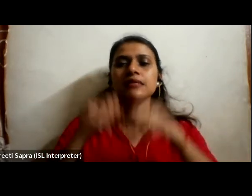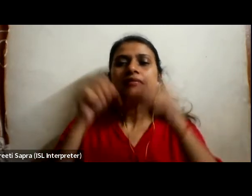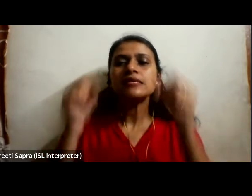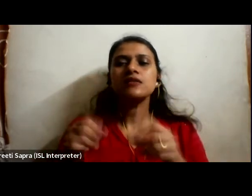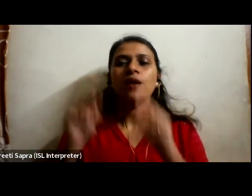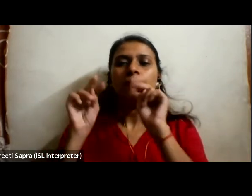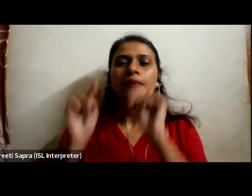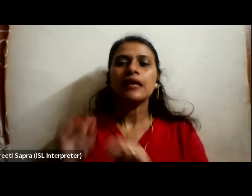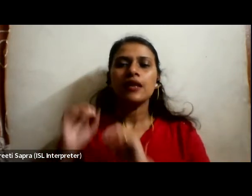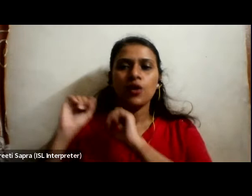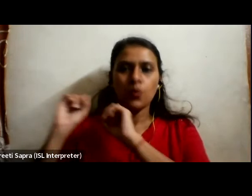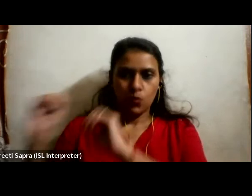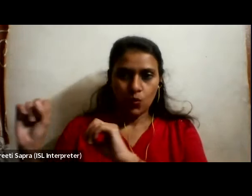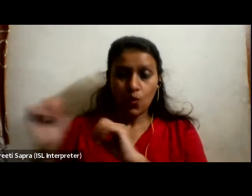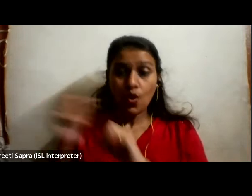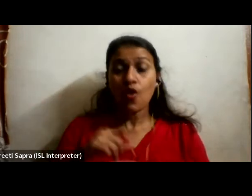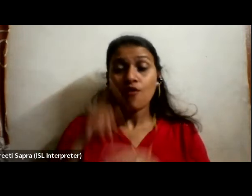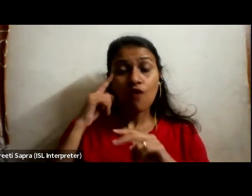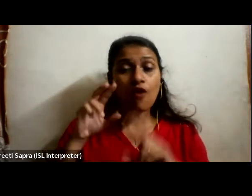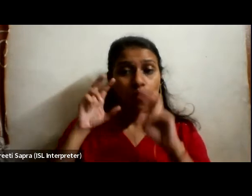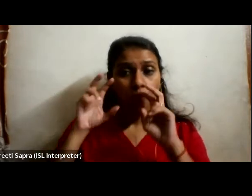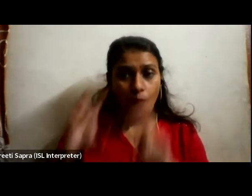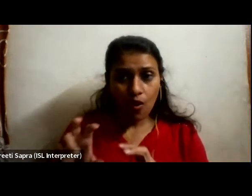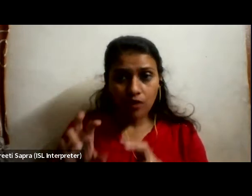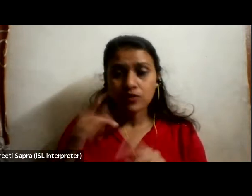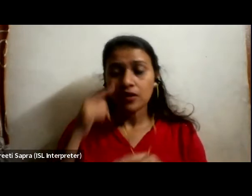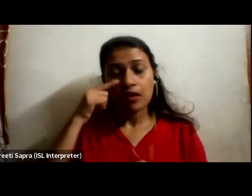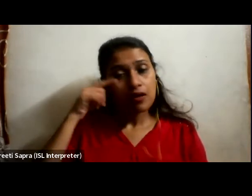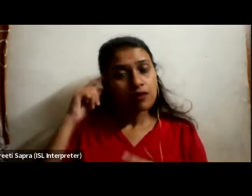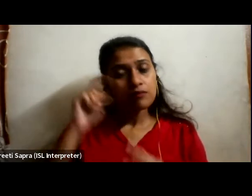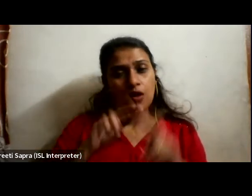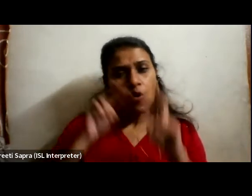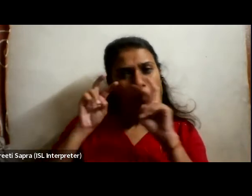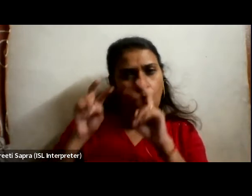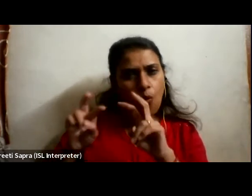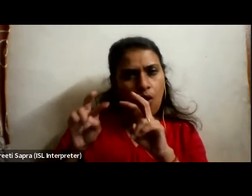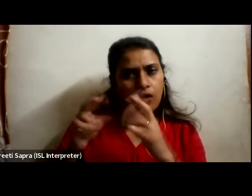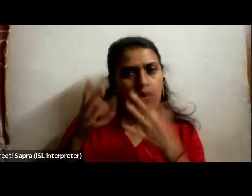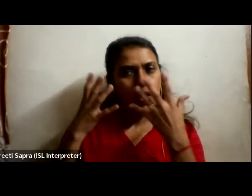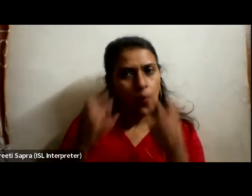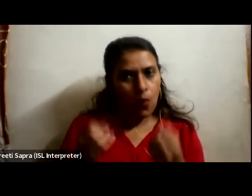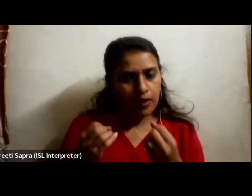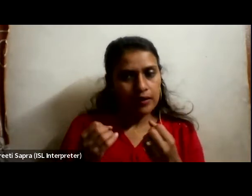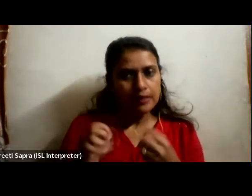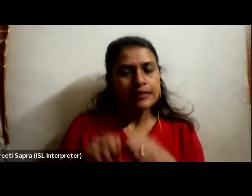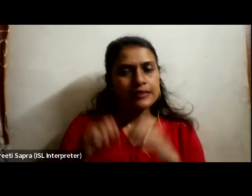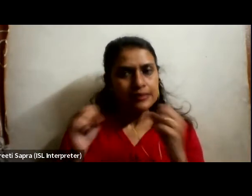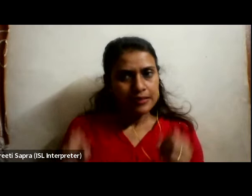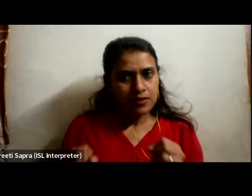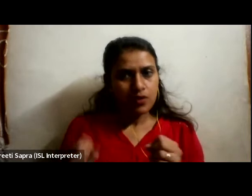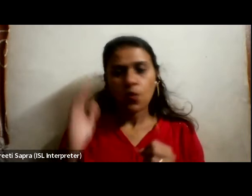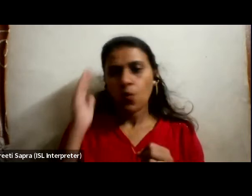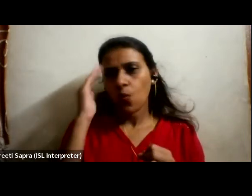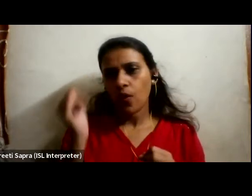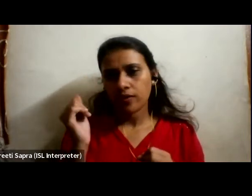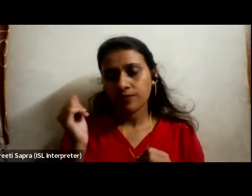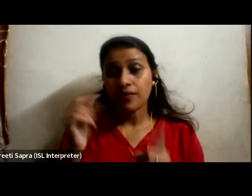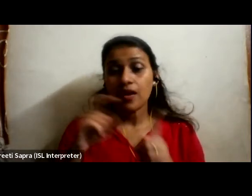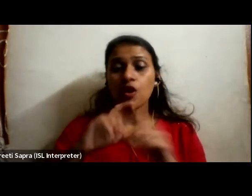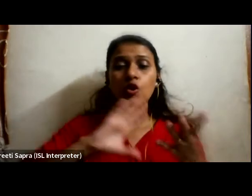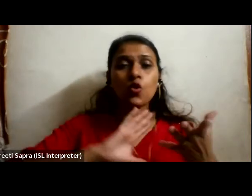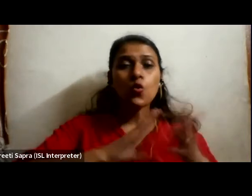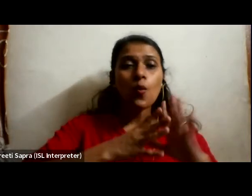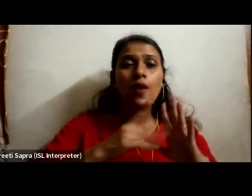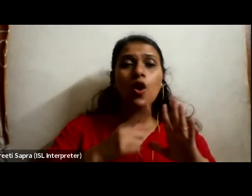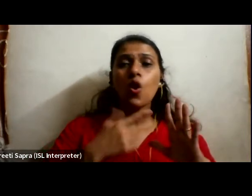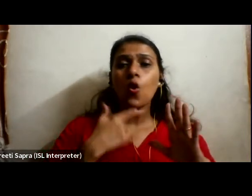monitoring systems, there is a requirement for conducting bias monitoring, which means the developers of high-risk